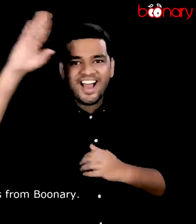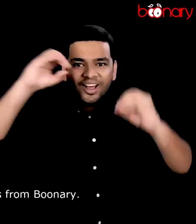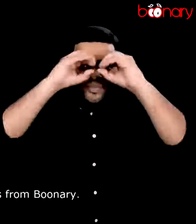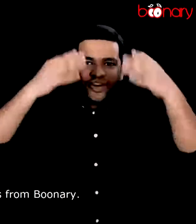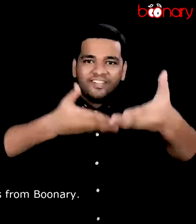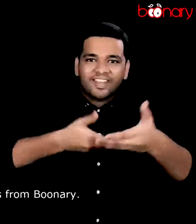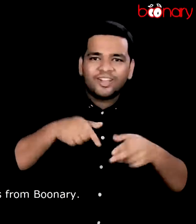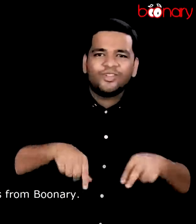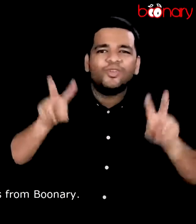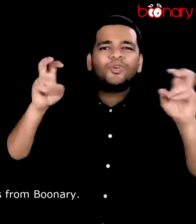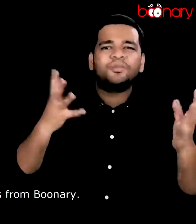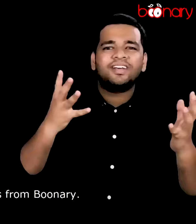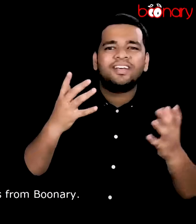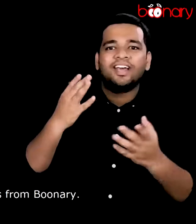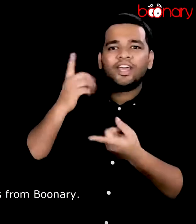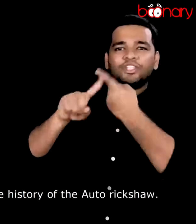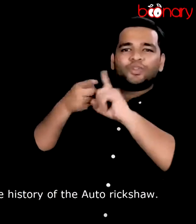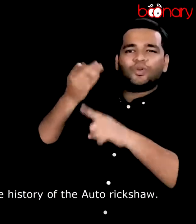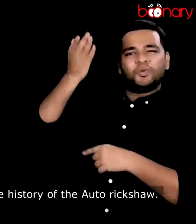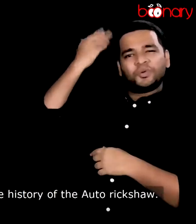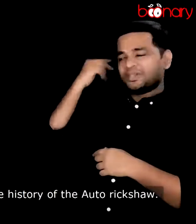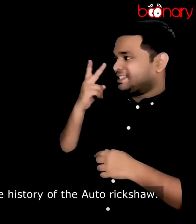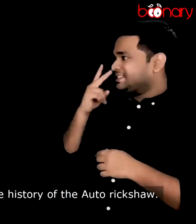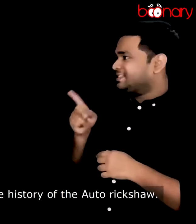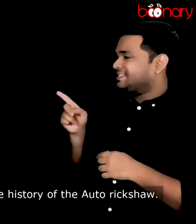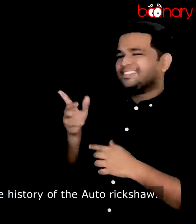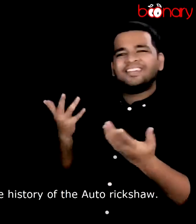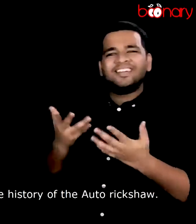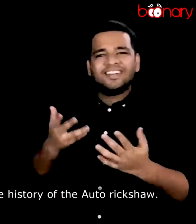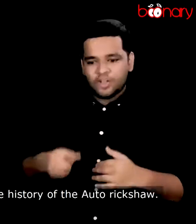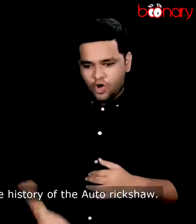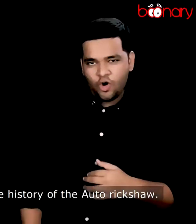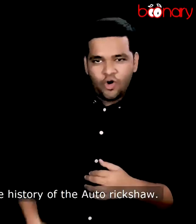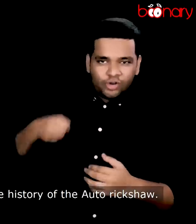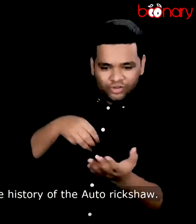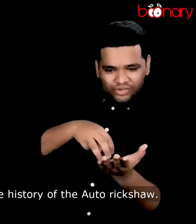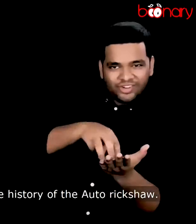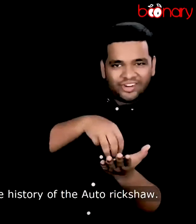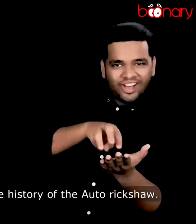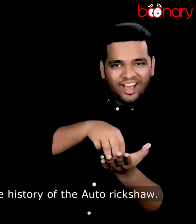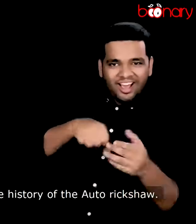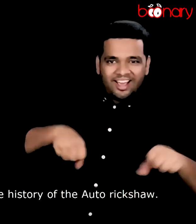Hello, greetings from Booneri. In today's topic, we will see the history of the auto